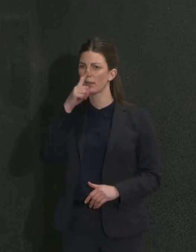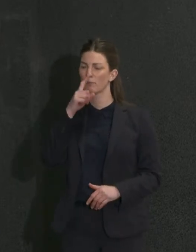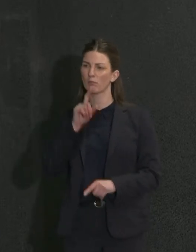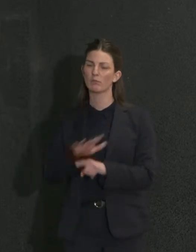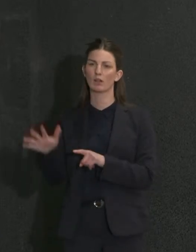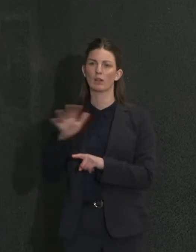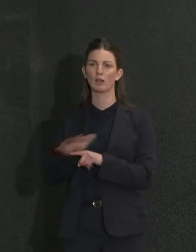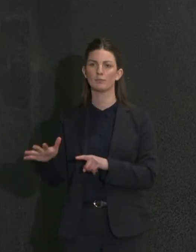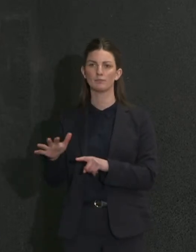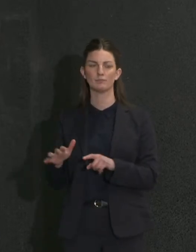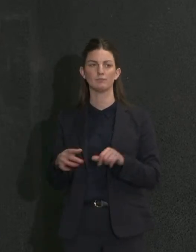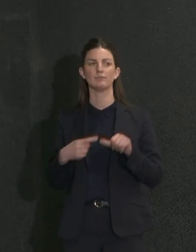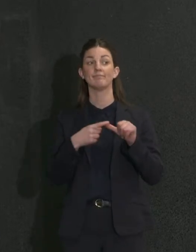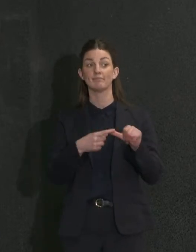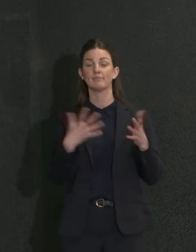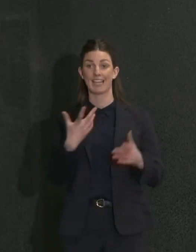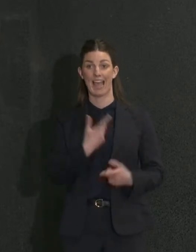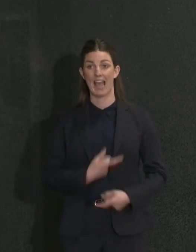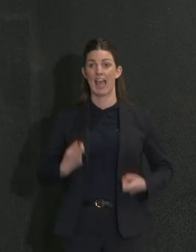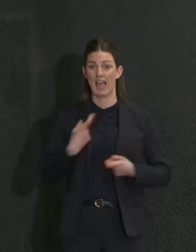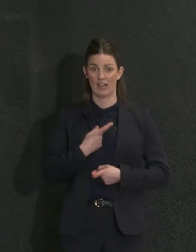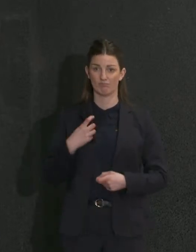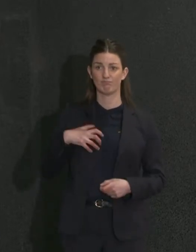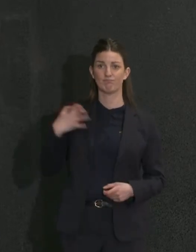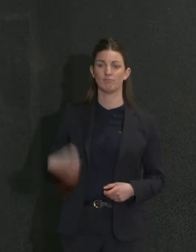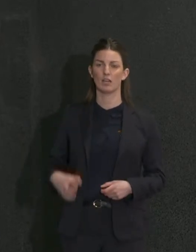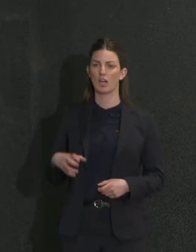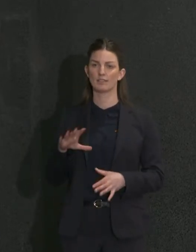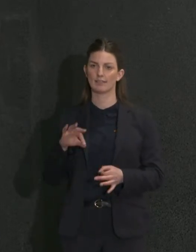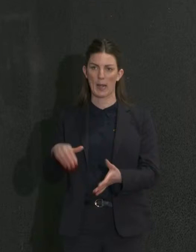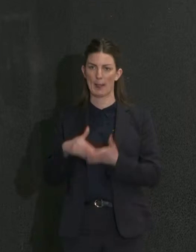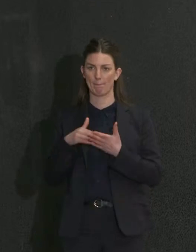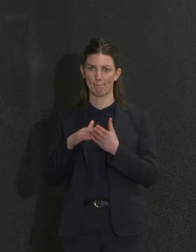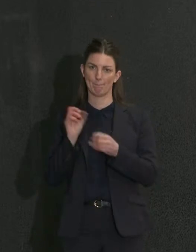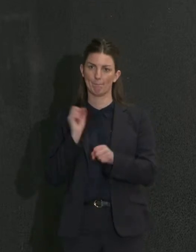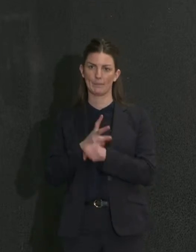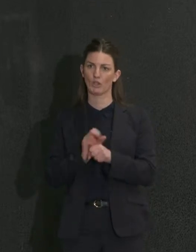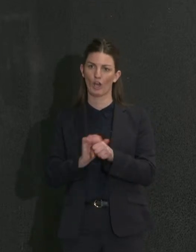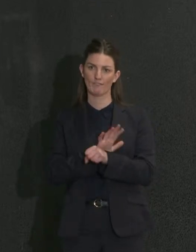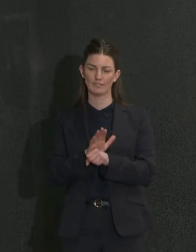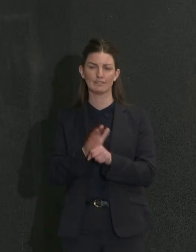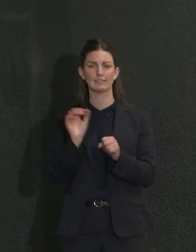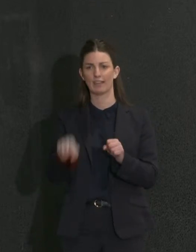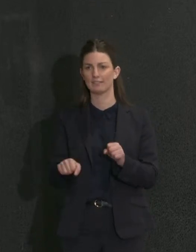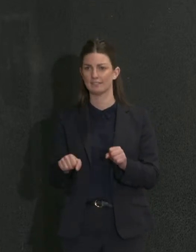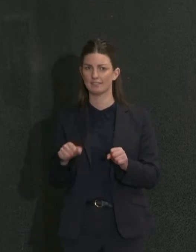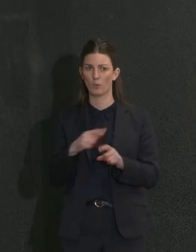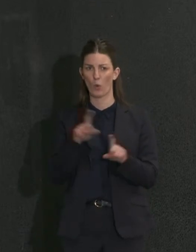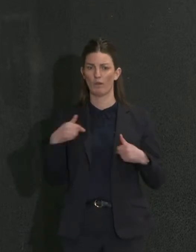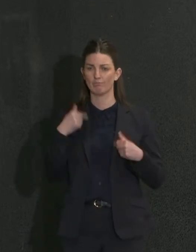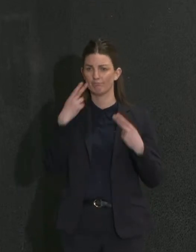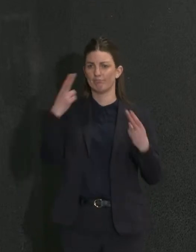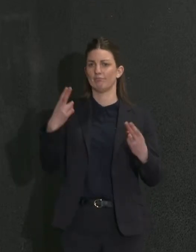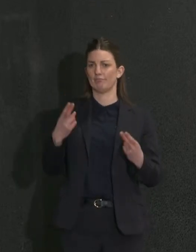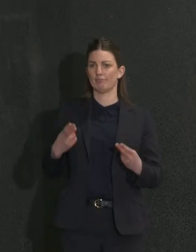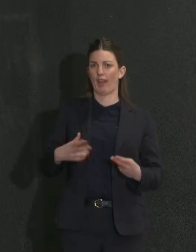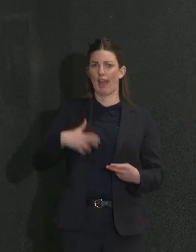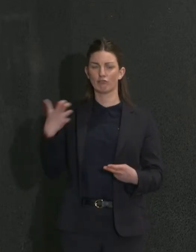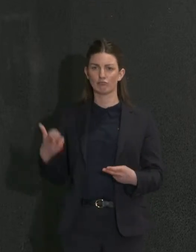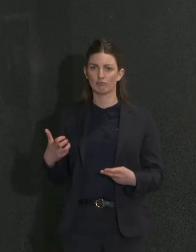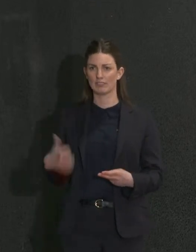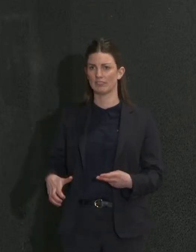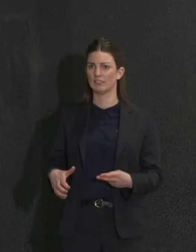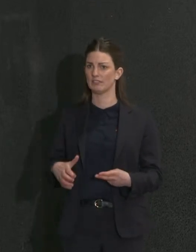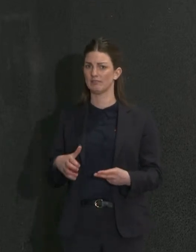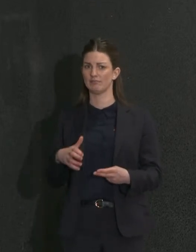would have ended a long time ago. I think, of course we're angry, of course we're disappointed, of course we would much